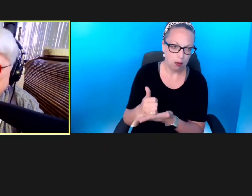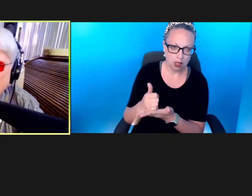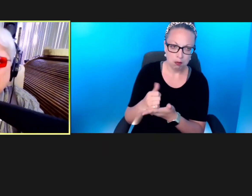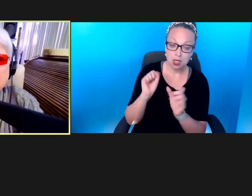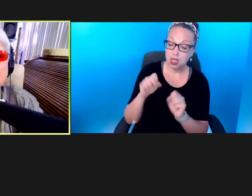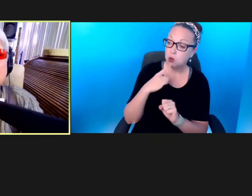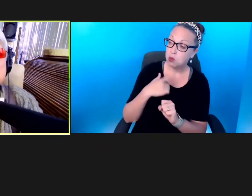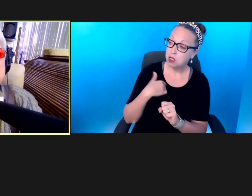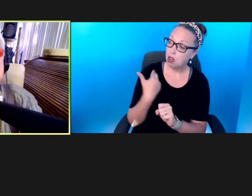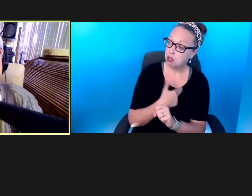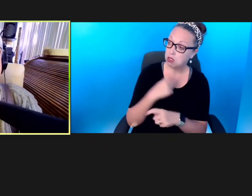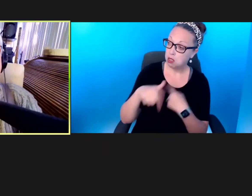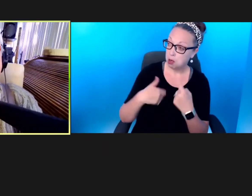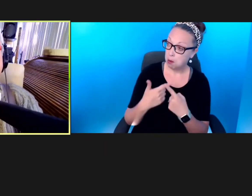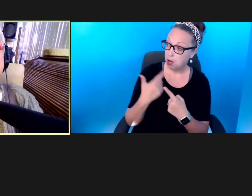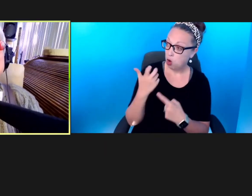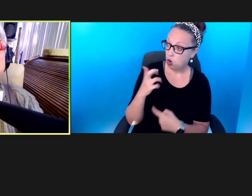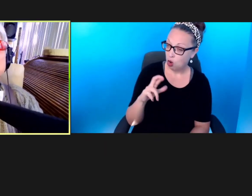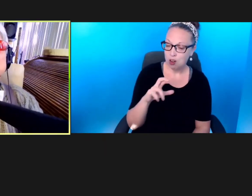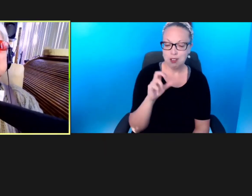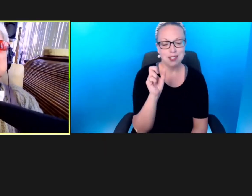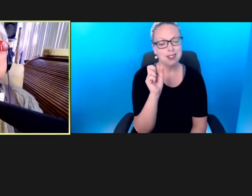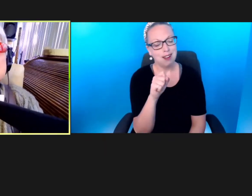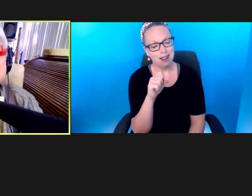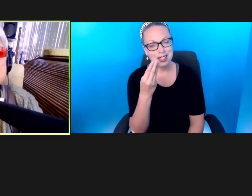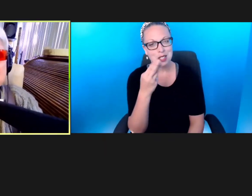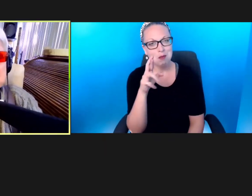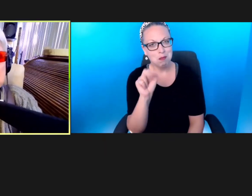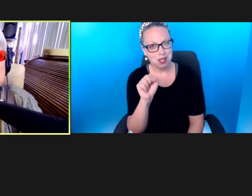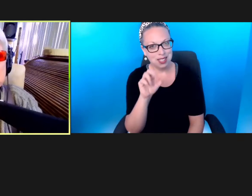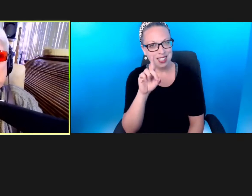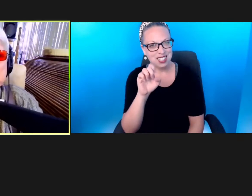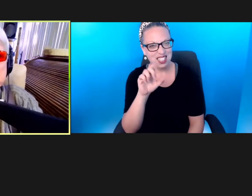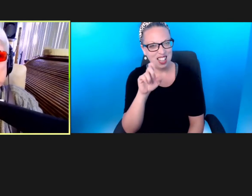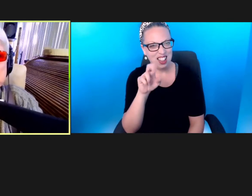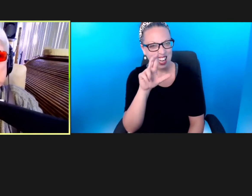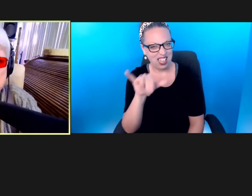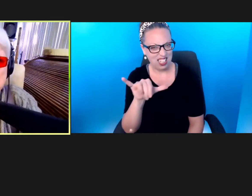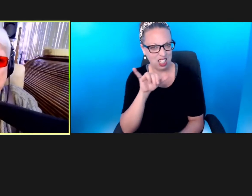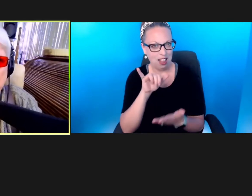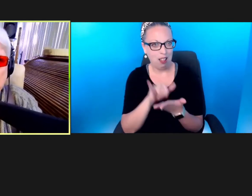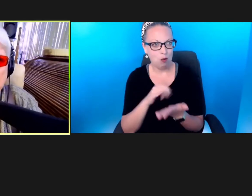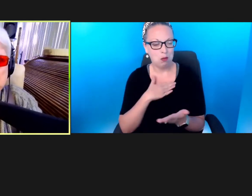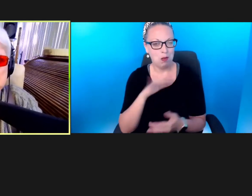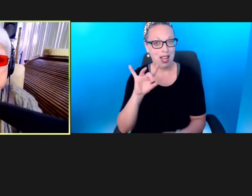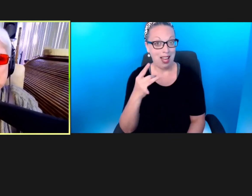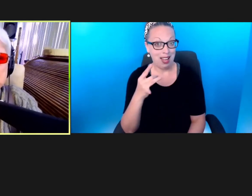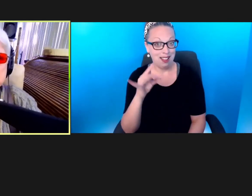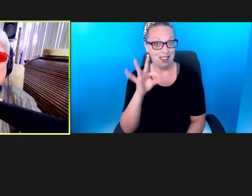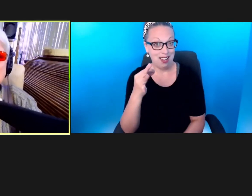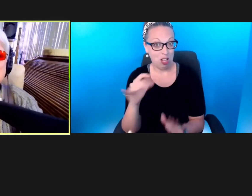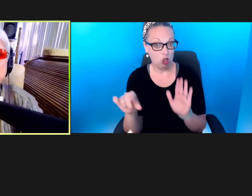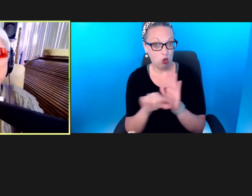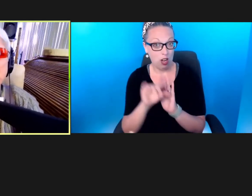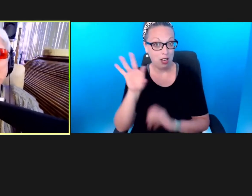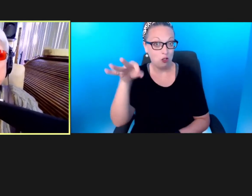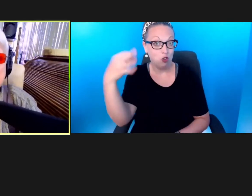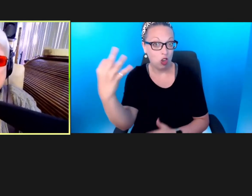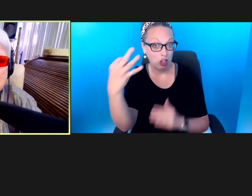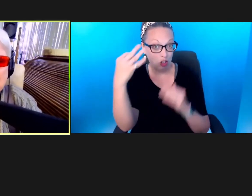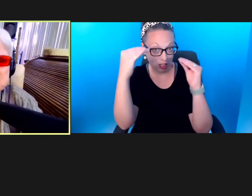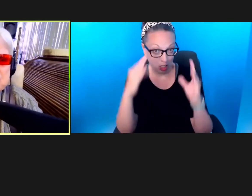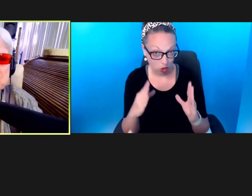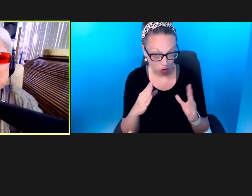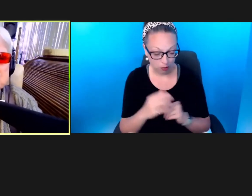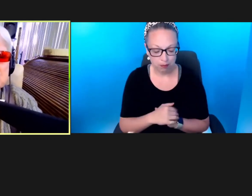her, honey. Mrs. Delaney was my 8th and 9th grade French teacher, and she saw me struggling with my